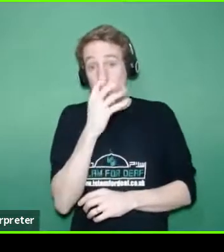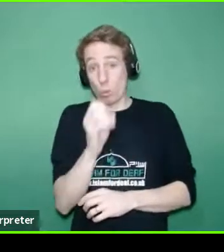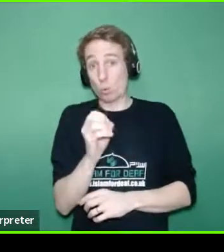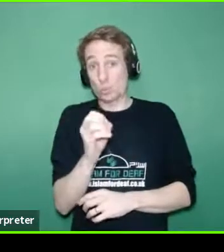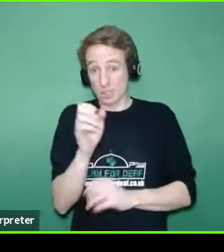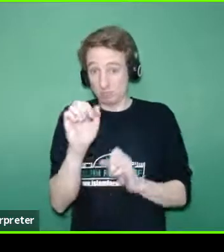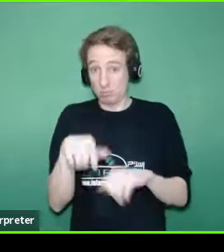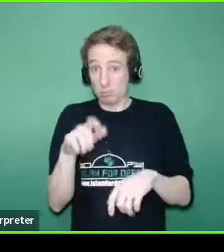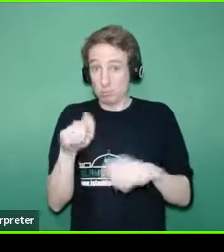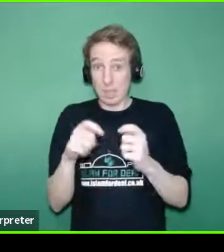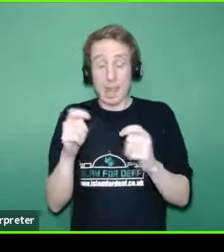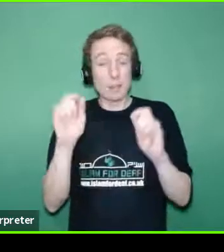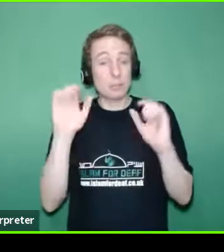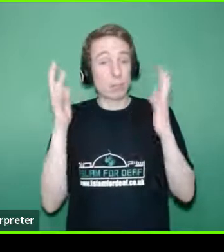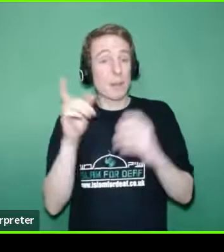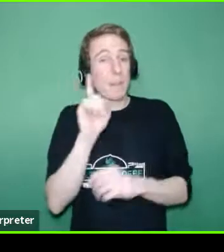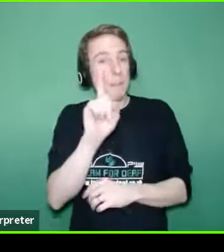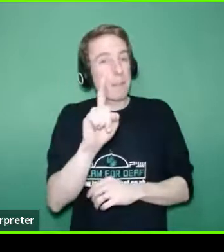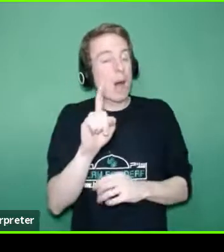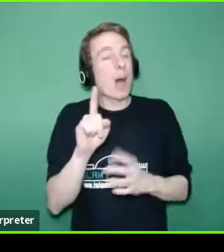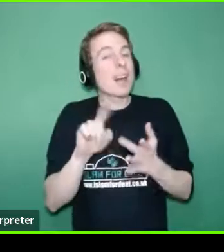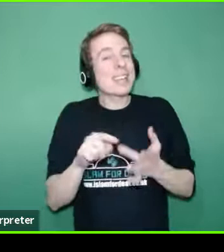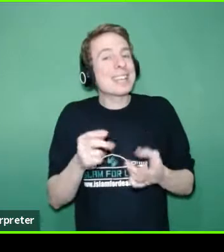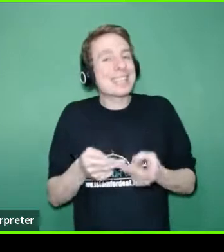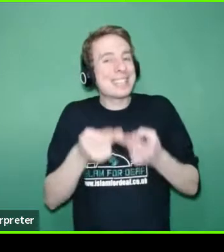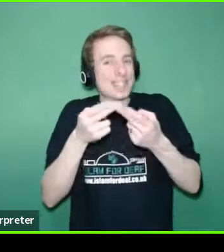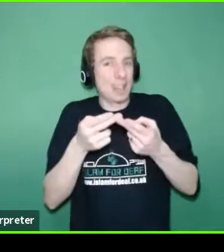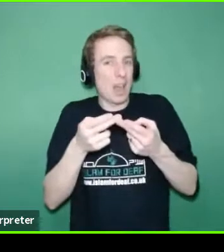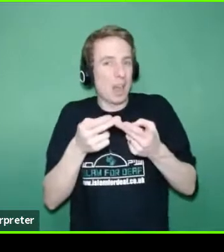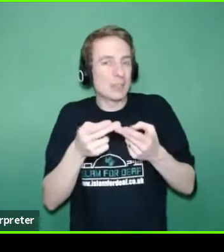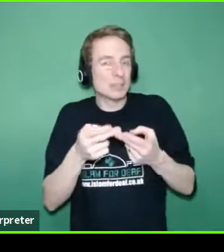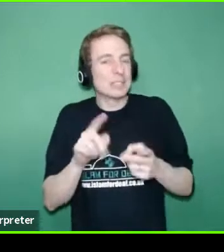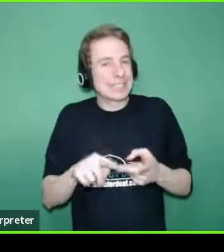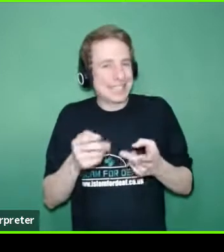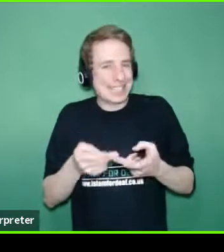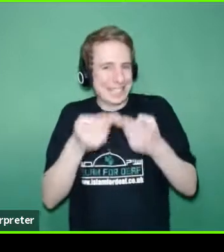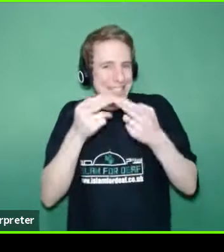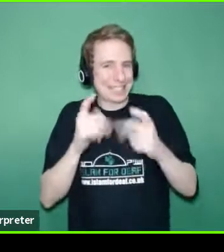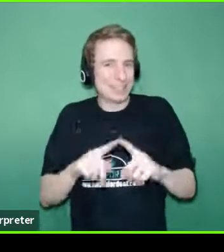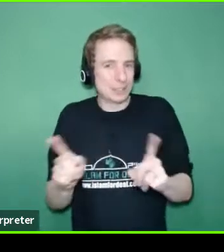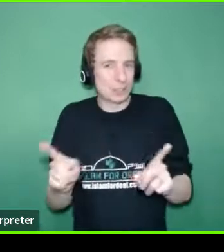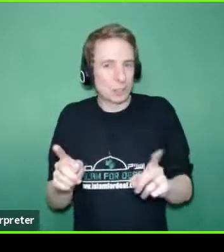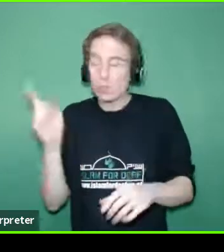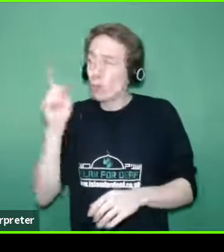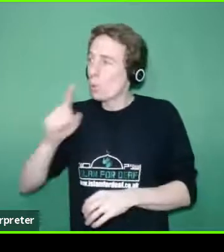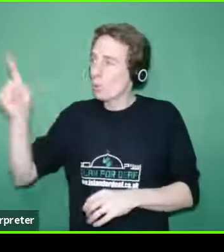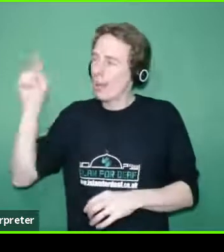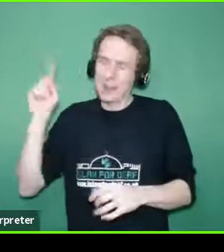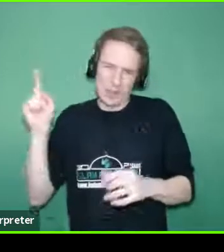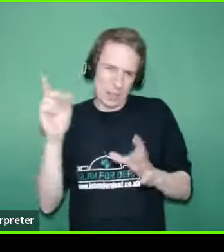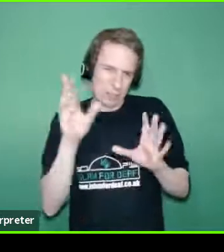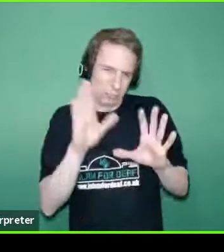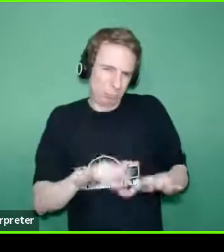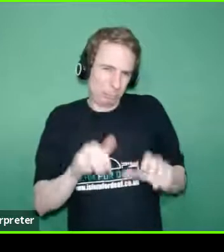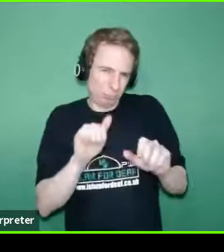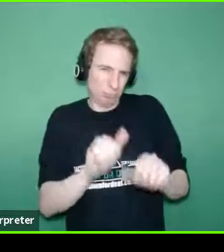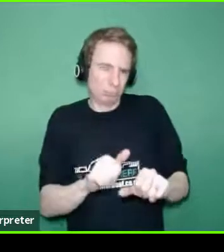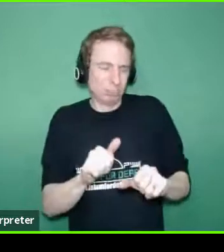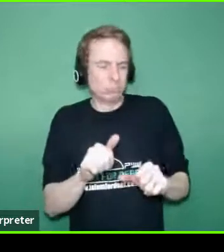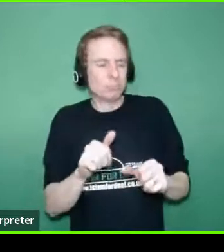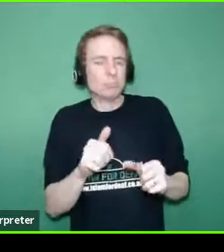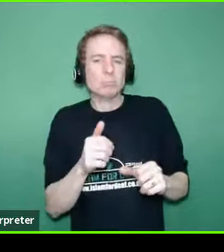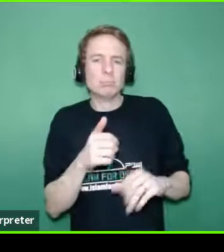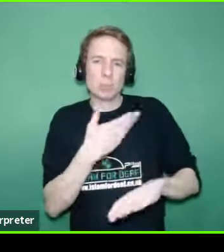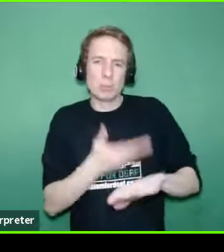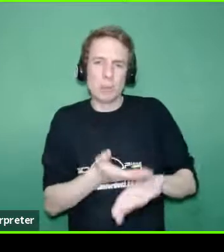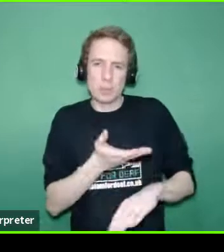have mercy, and may Allah be pleased with him and shower blessings upon him, because he received the revelation and he